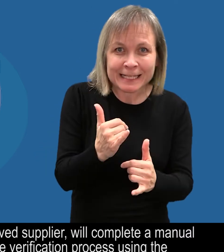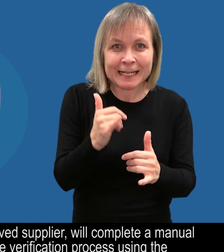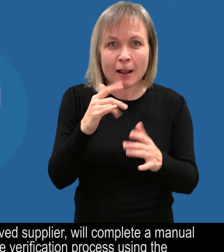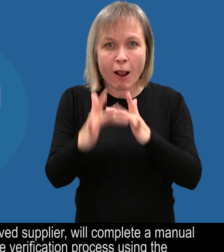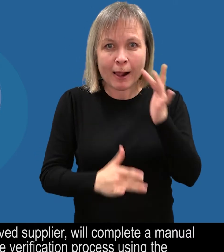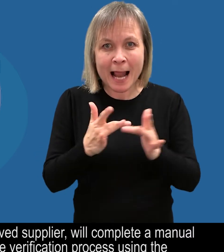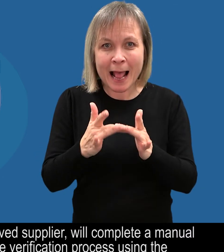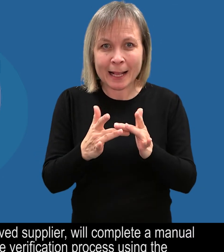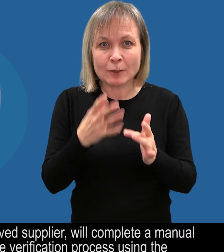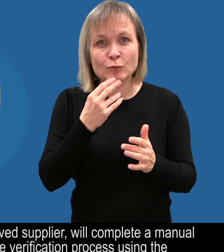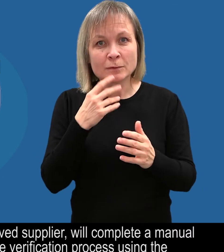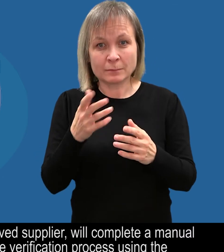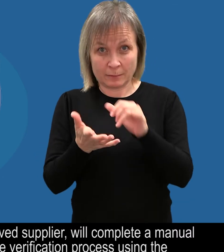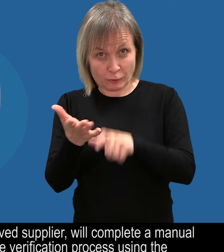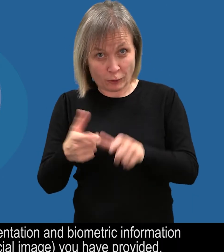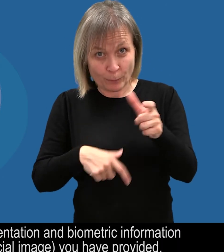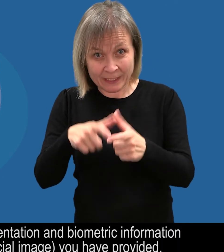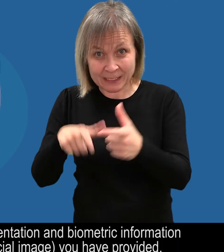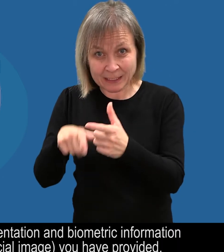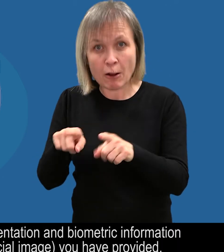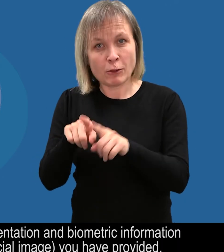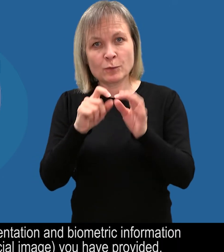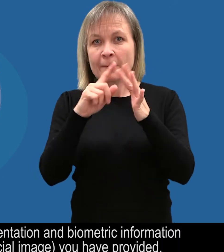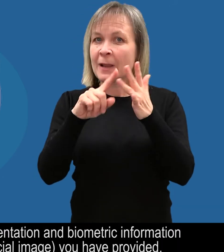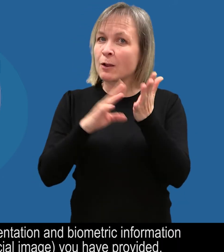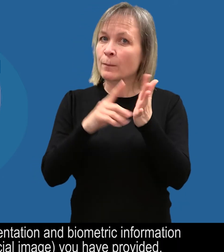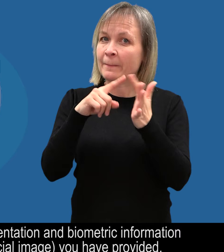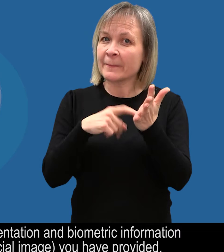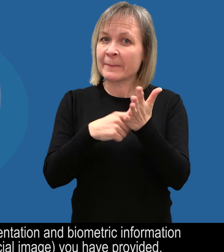biometric information, facial image, you have provided.